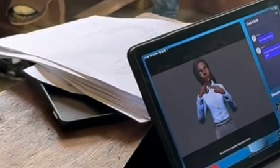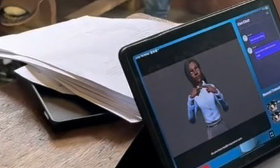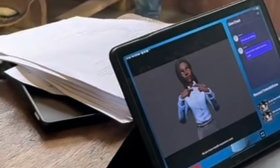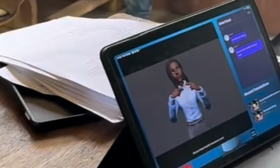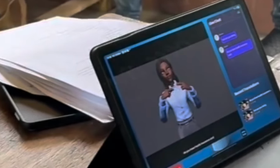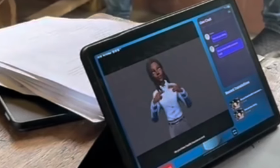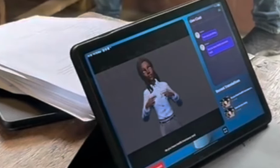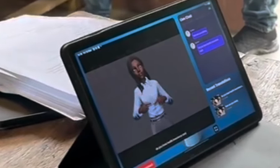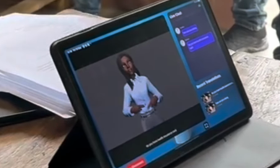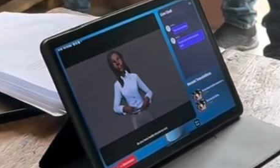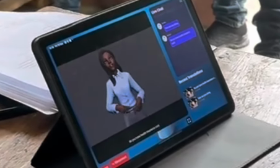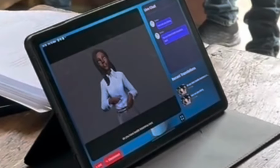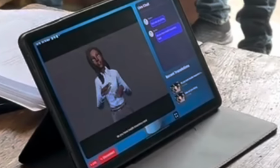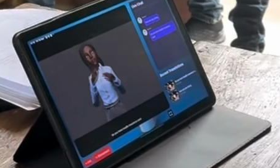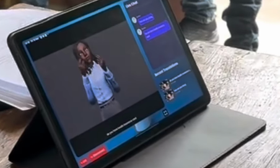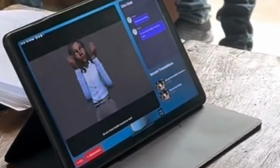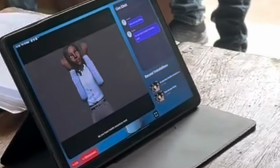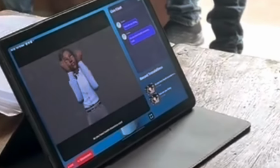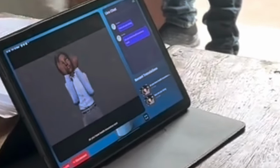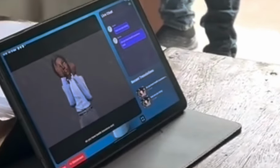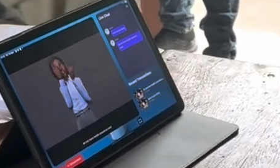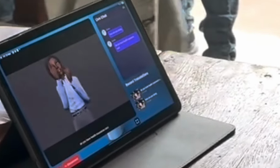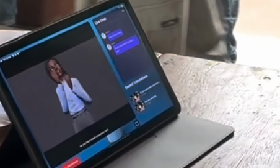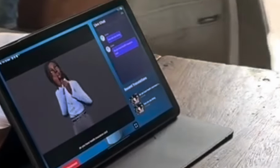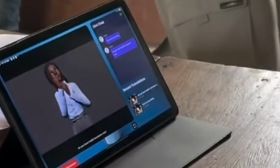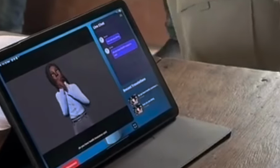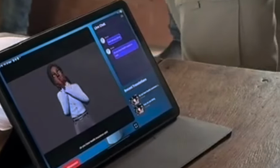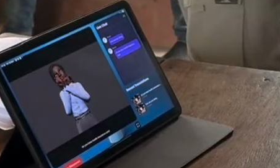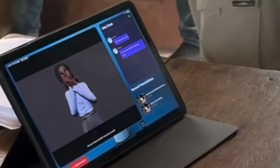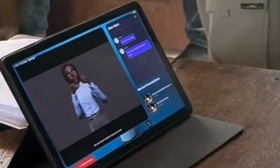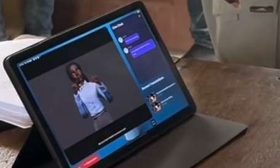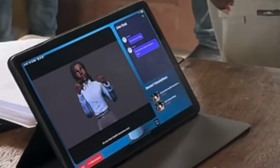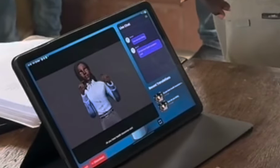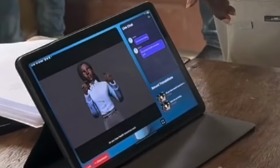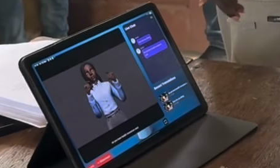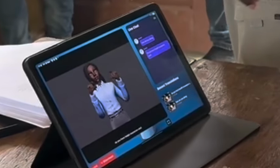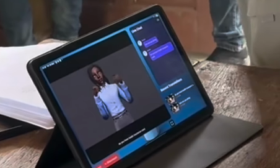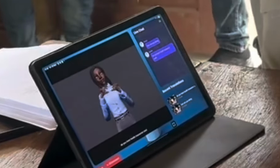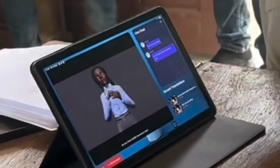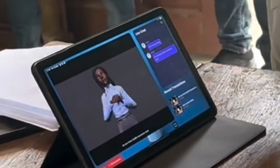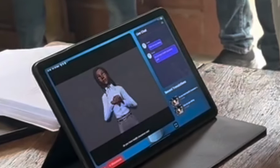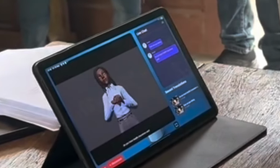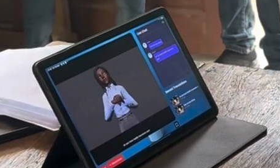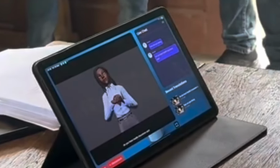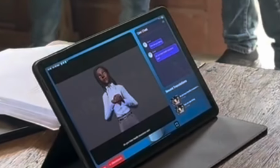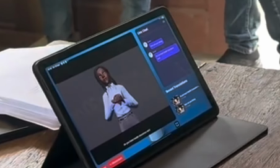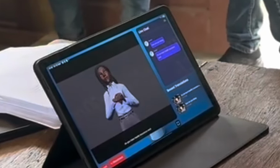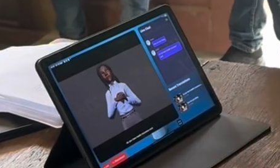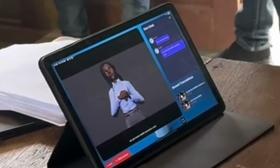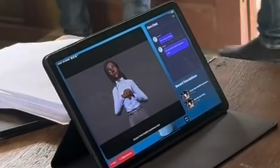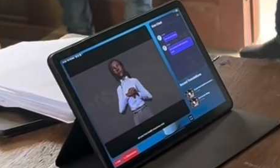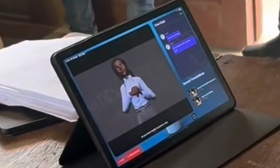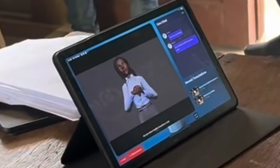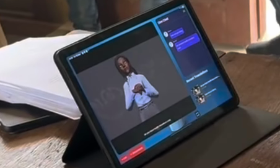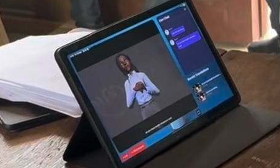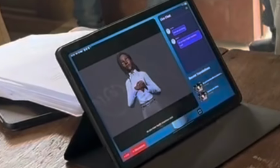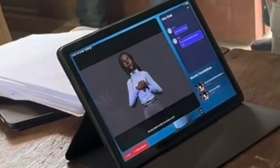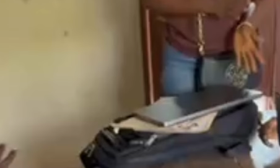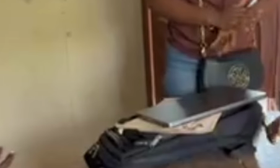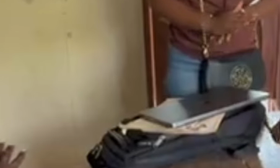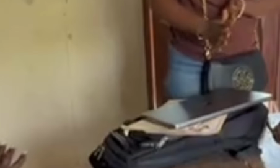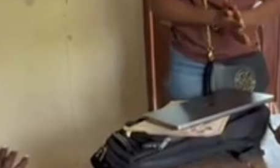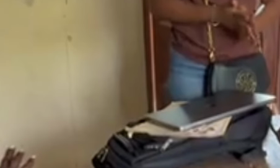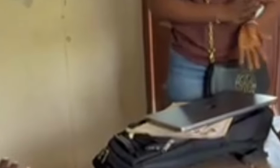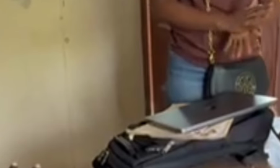encouraging, reaffirming the real-world need for accessible sign language-based communication tools in Ghanaian healthcare settings.